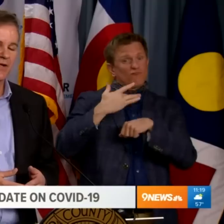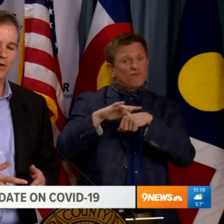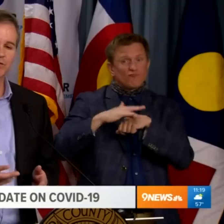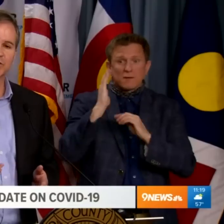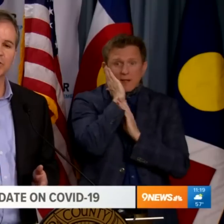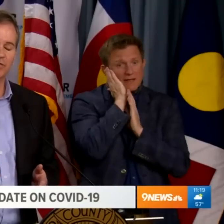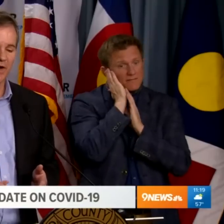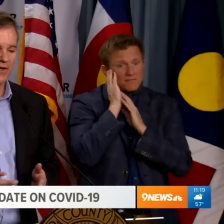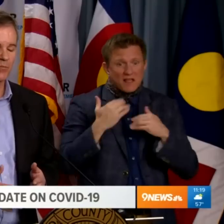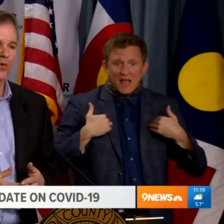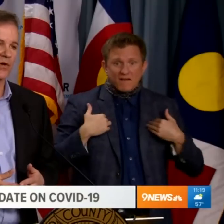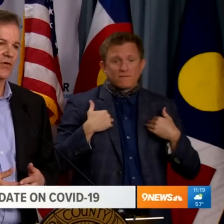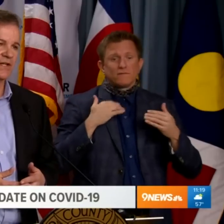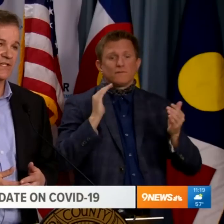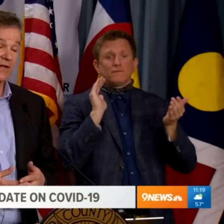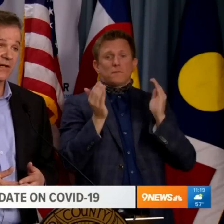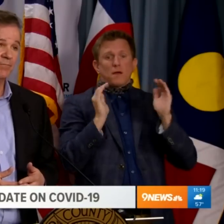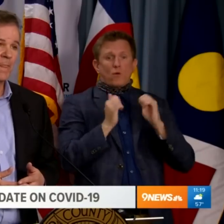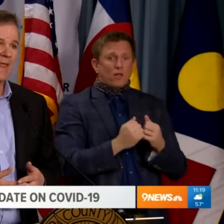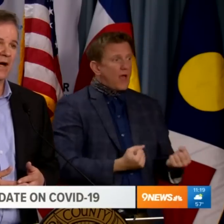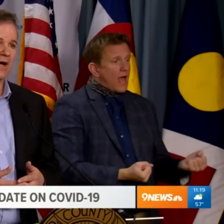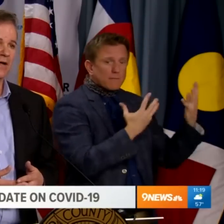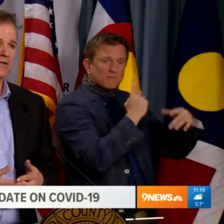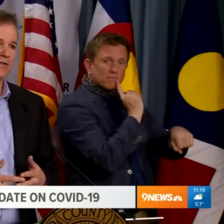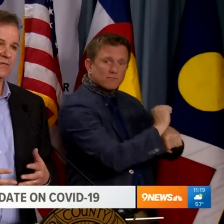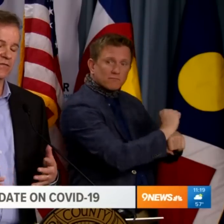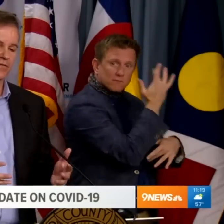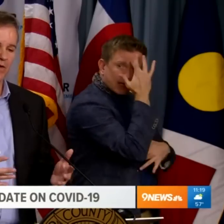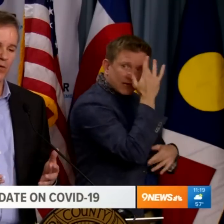is the number of hospitalization admissions